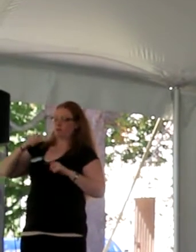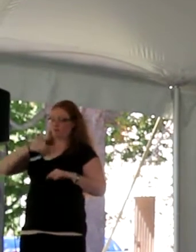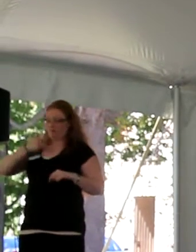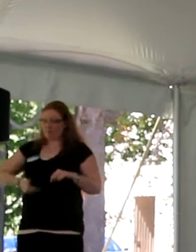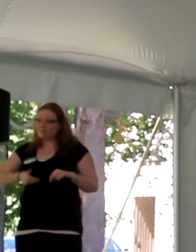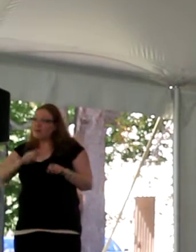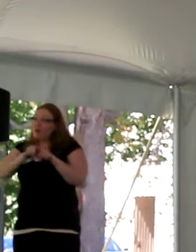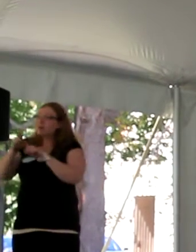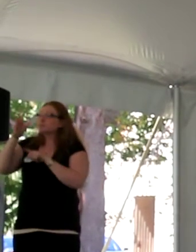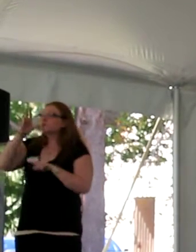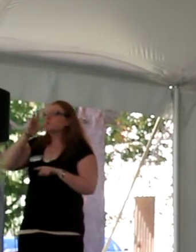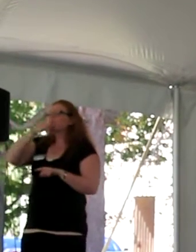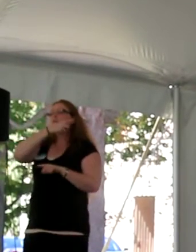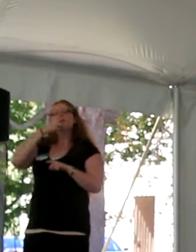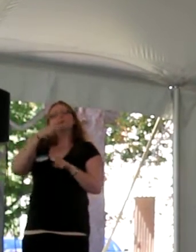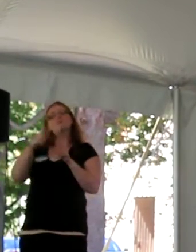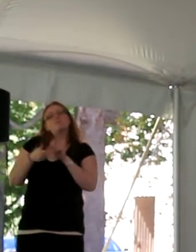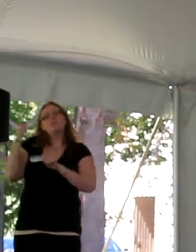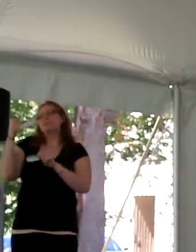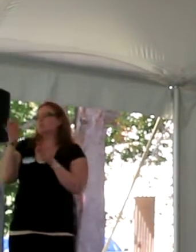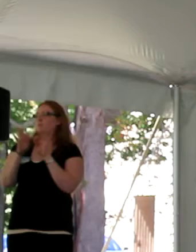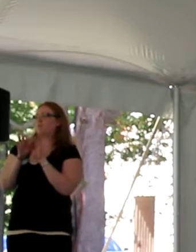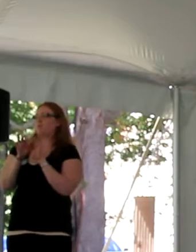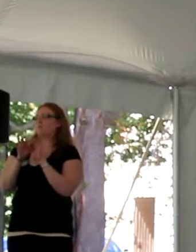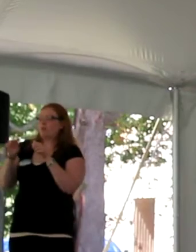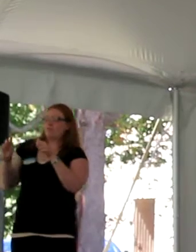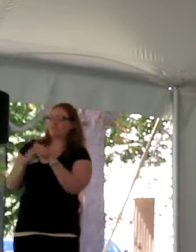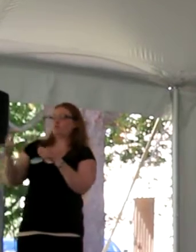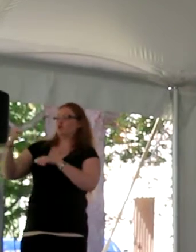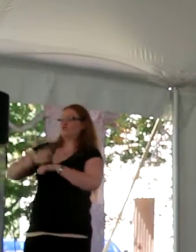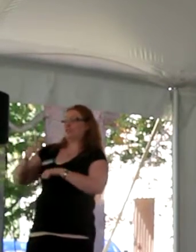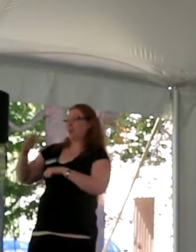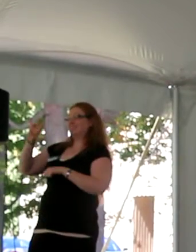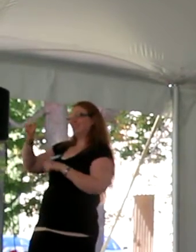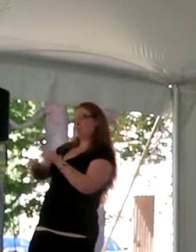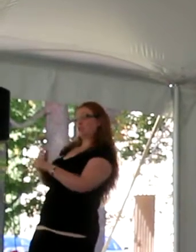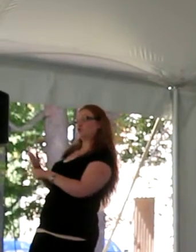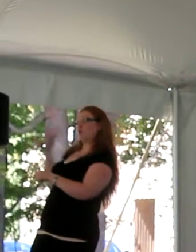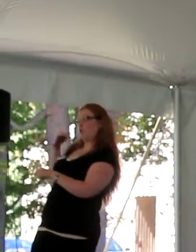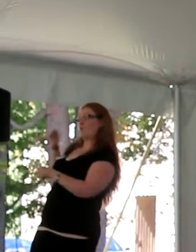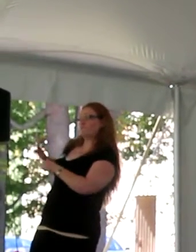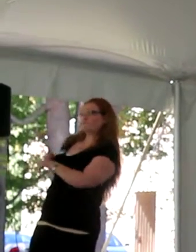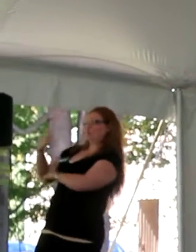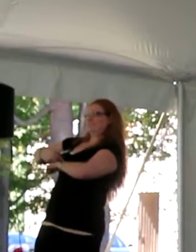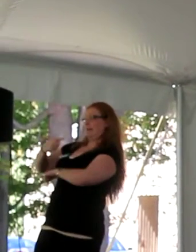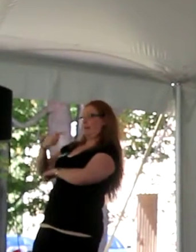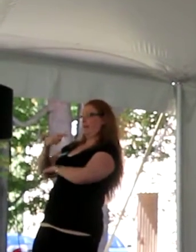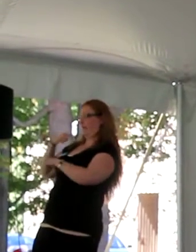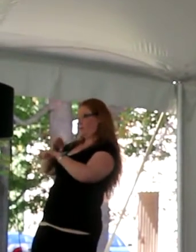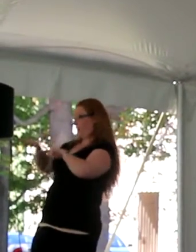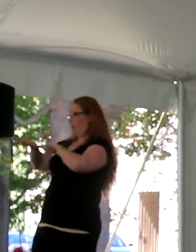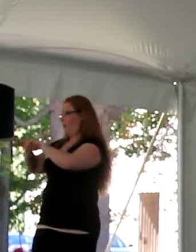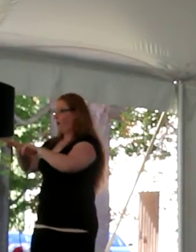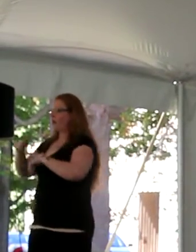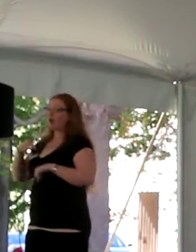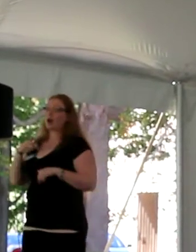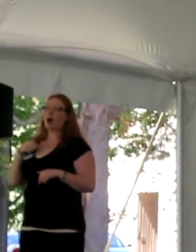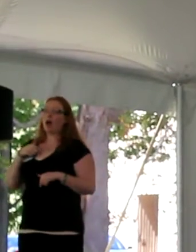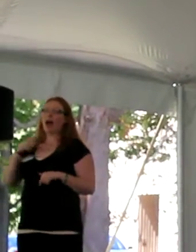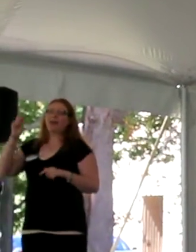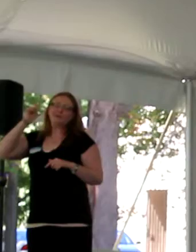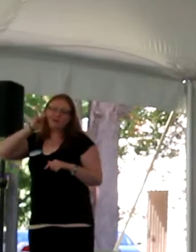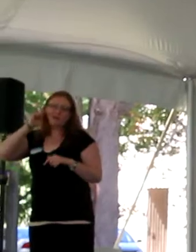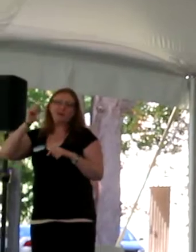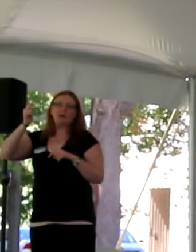the most important thing, because on the first day that we walked 7 years ago, I had only heard